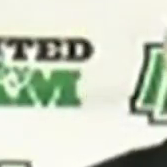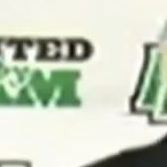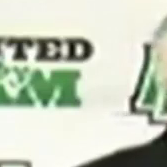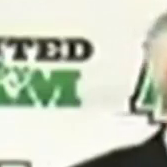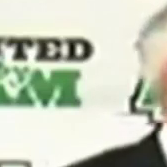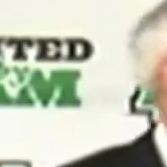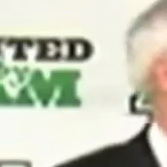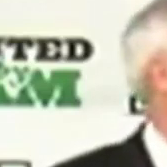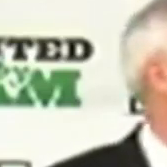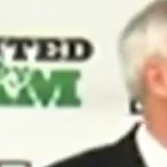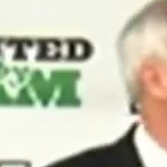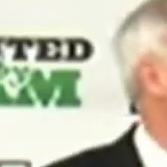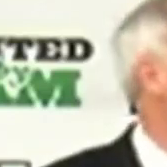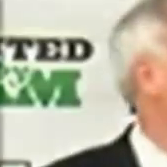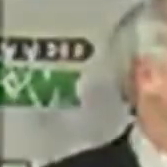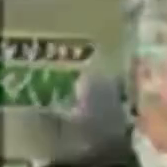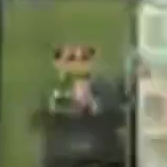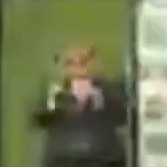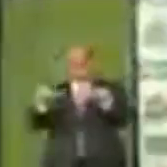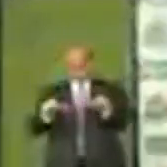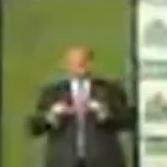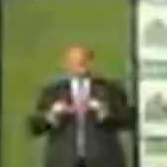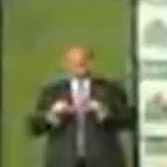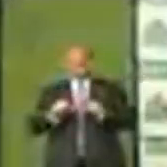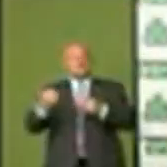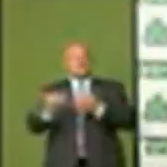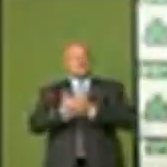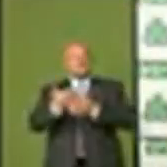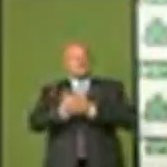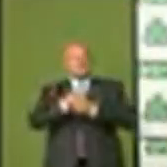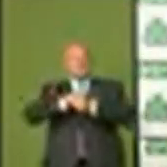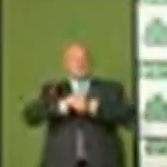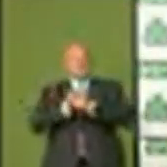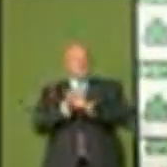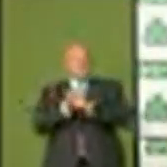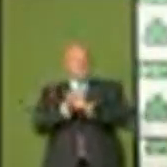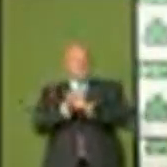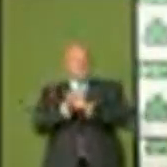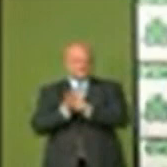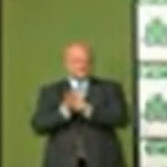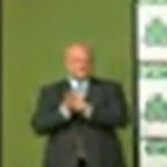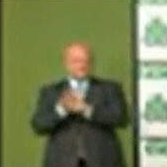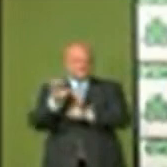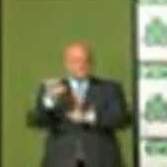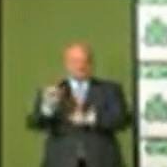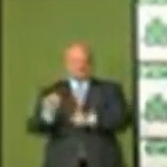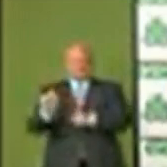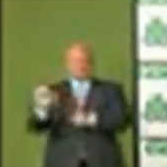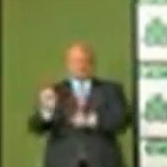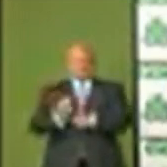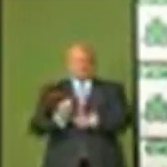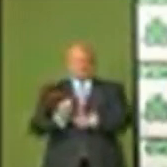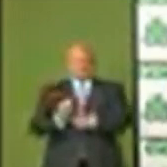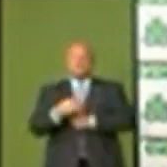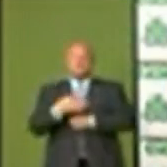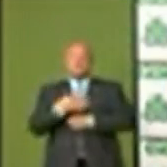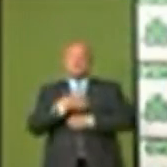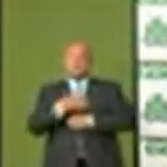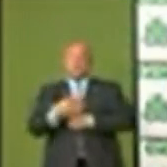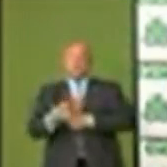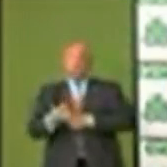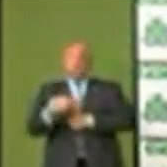7-day rolling average of new COVID cases in the southeast region. And so we like the direction of